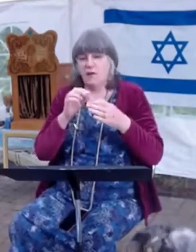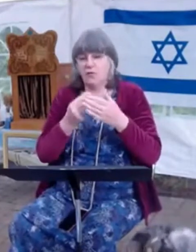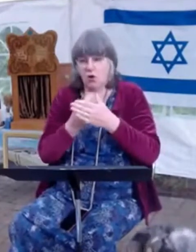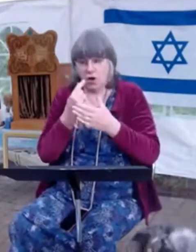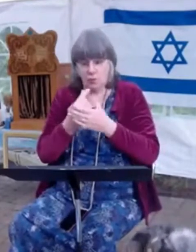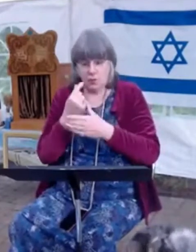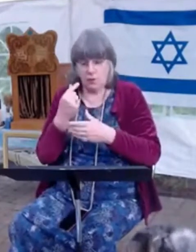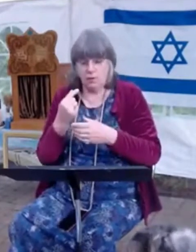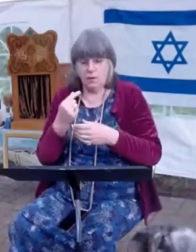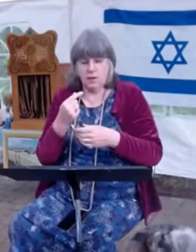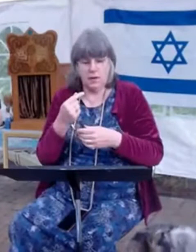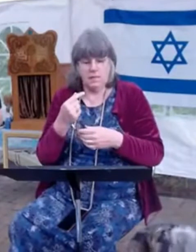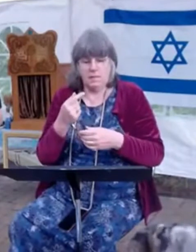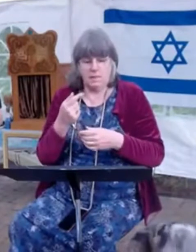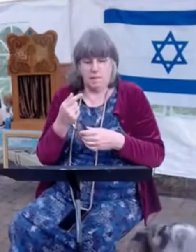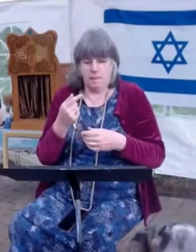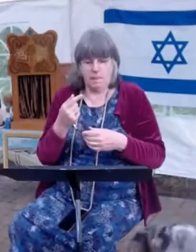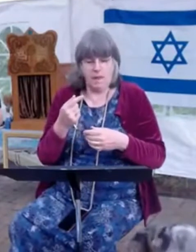the slides?